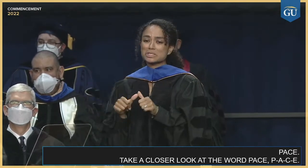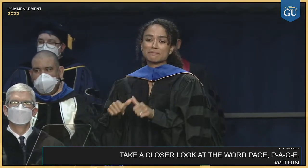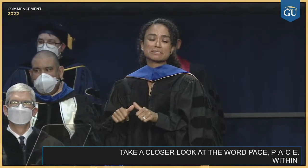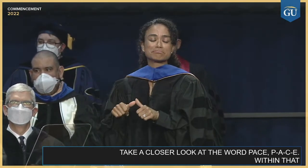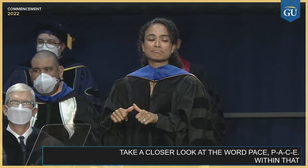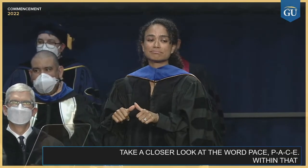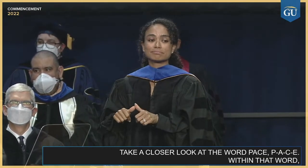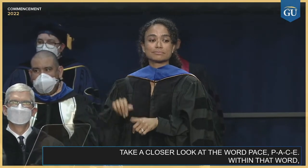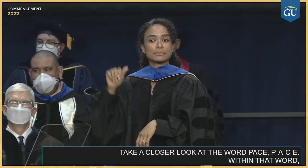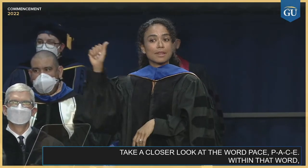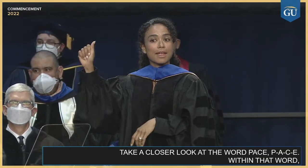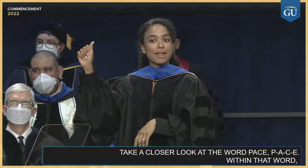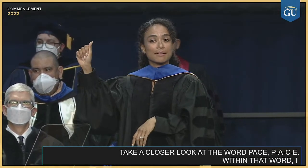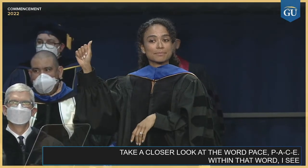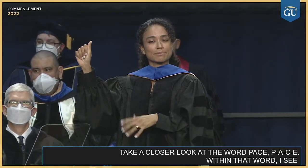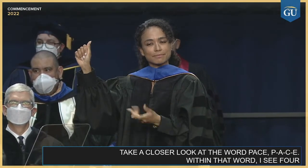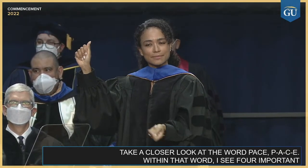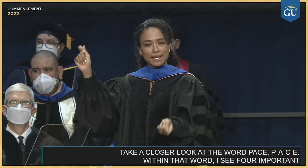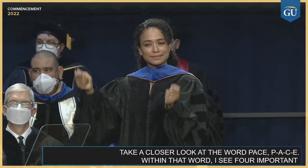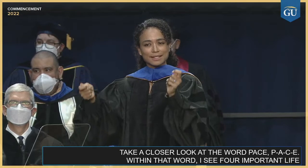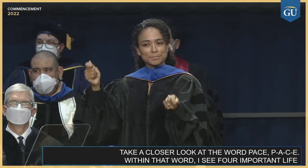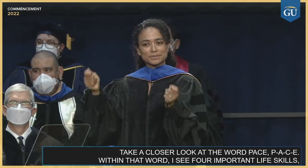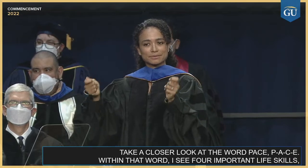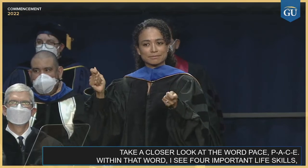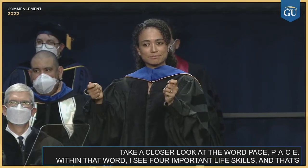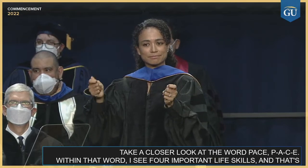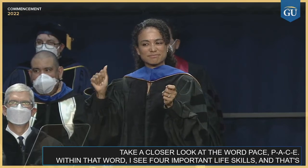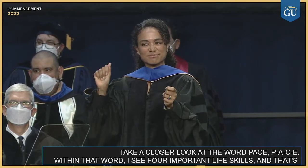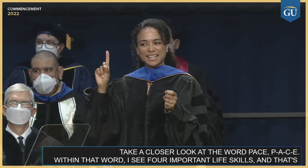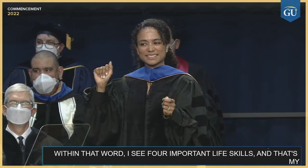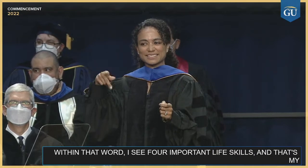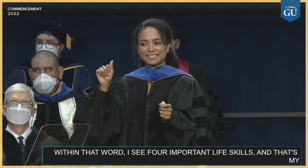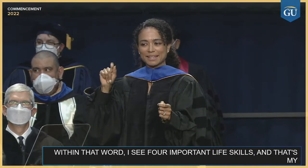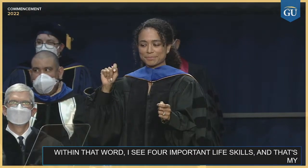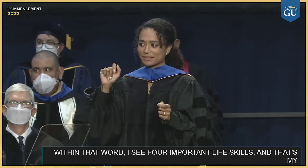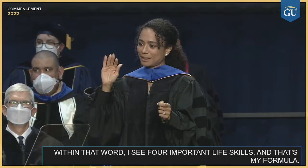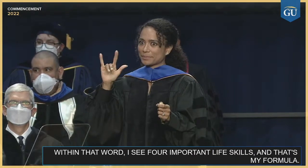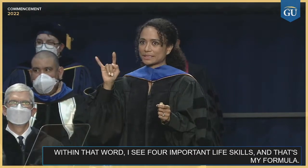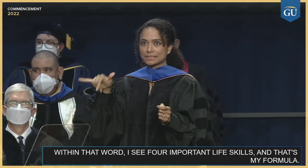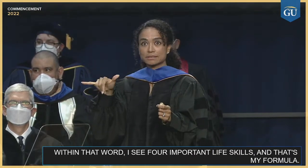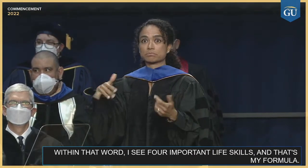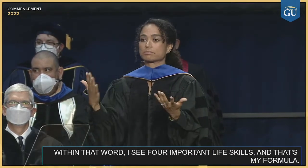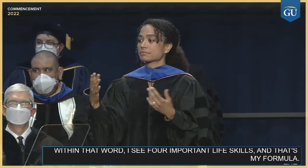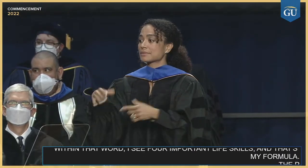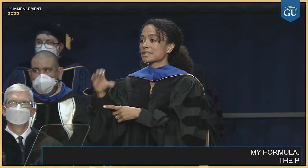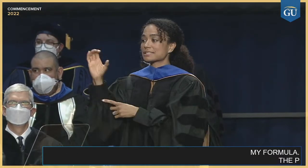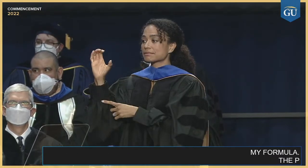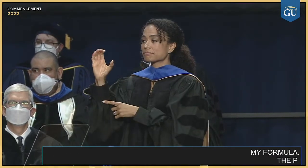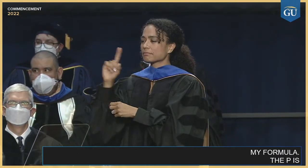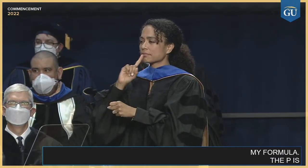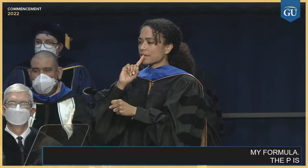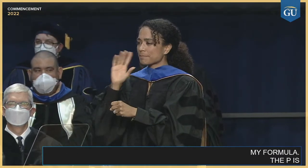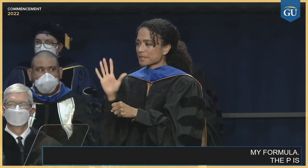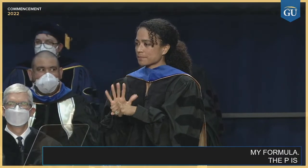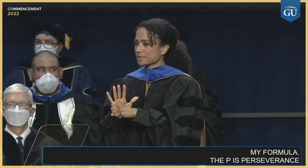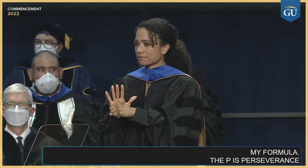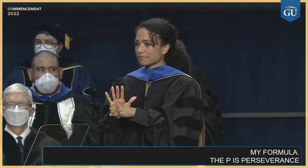formula. The P is perseverance, A is adaptability, C